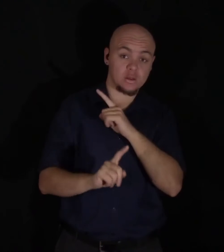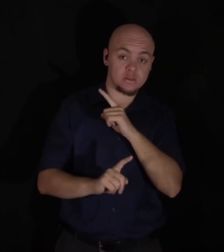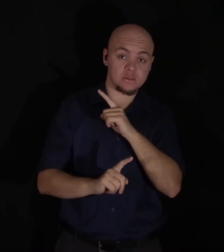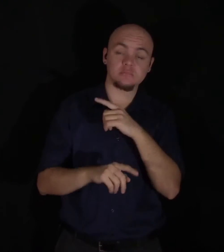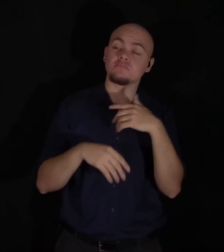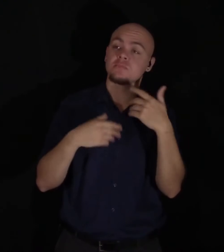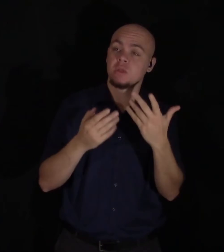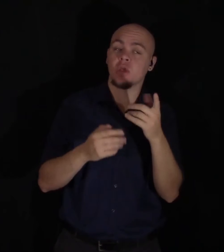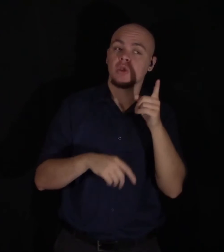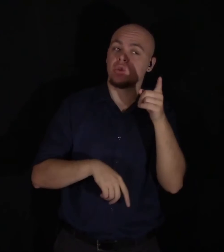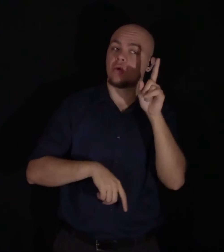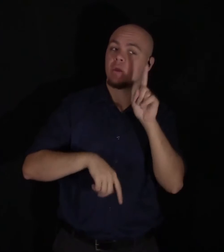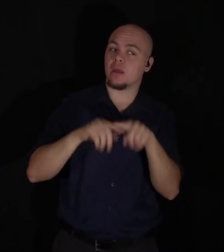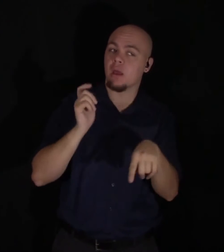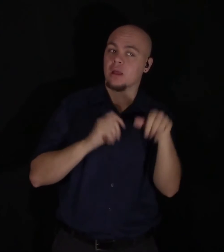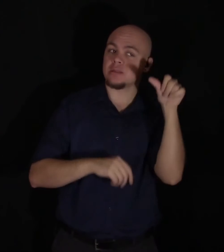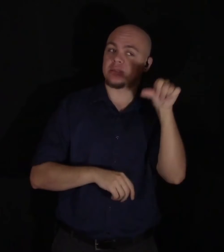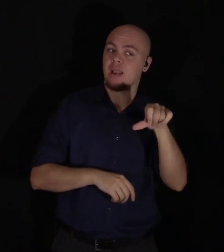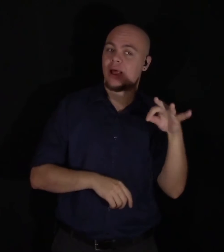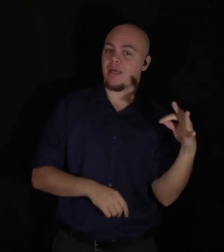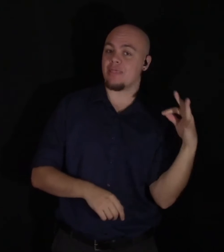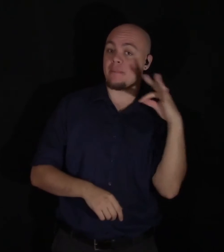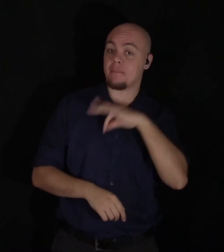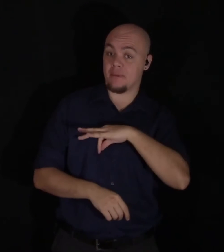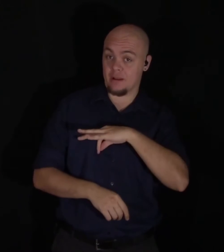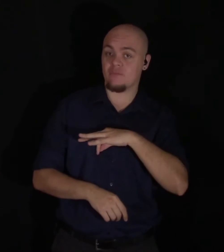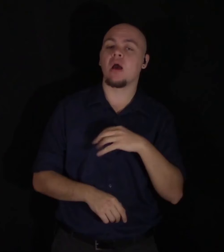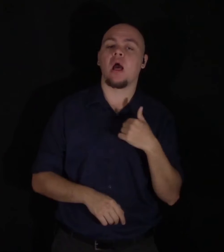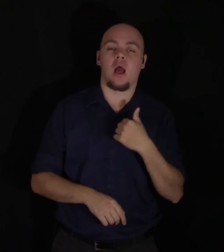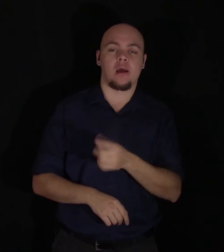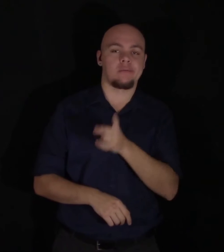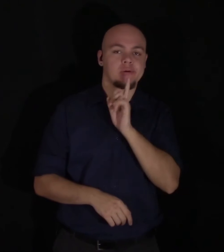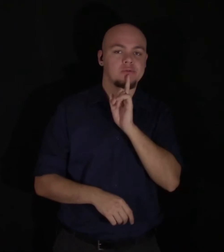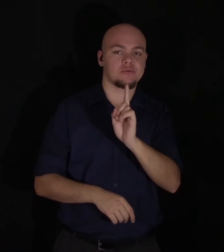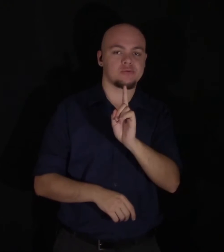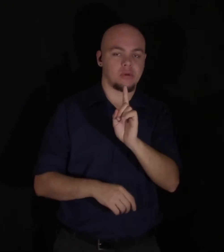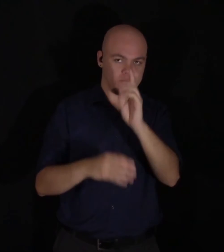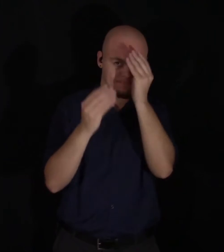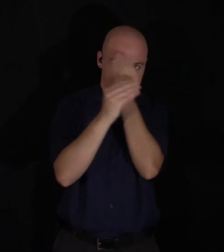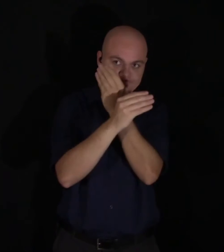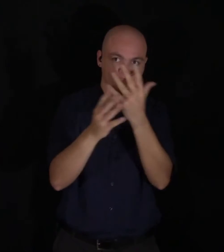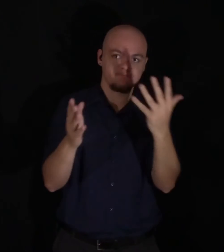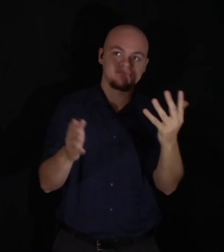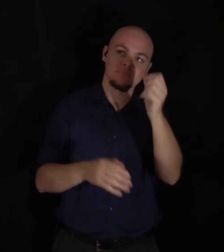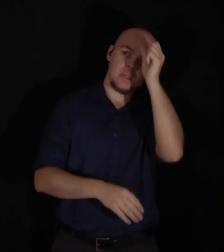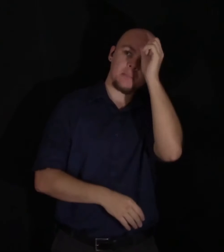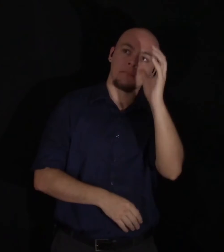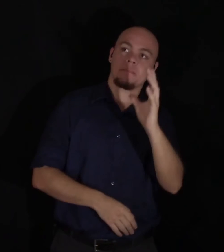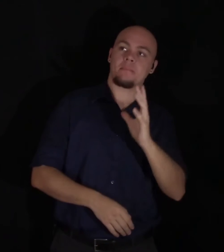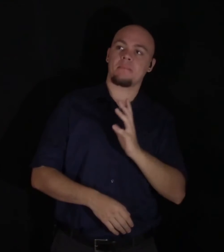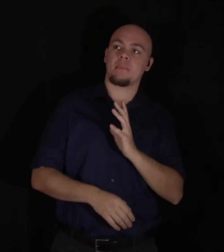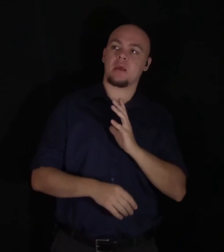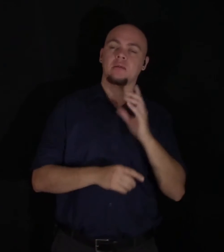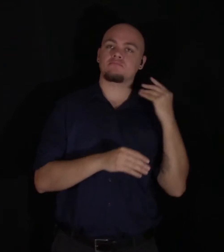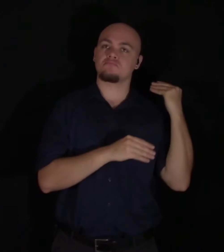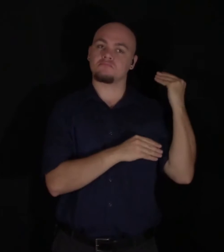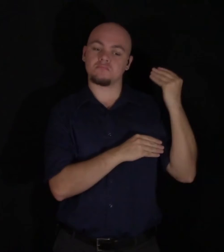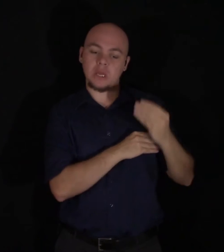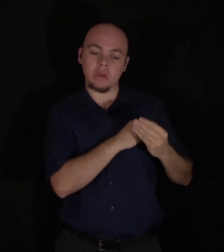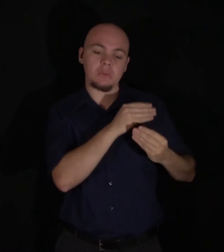the inestimable benefit which I shall confer on all mankind to the last generation by